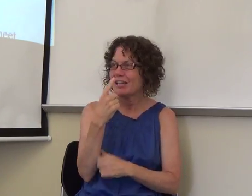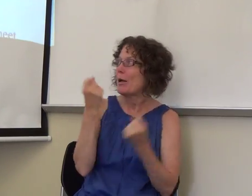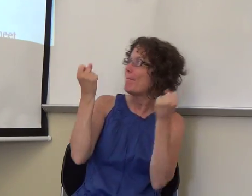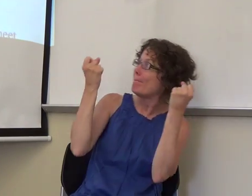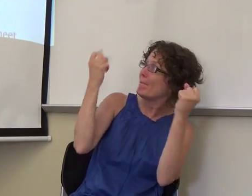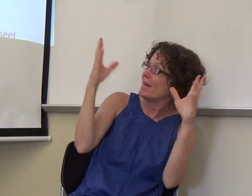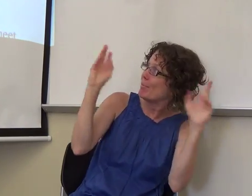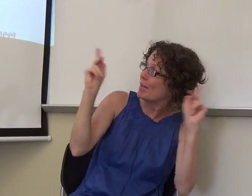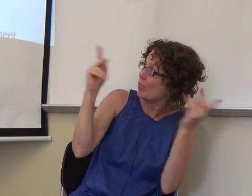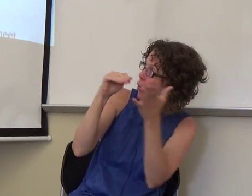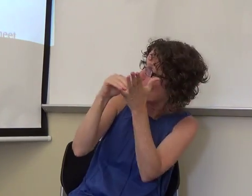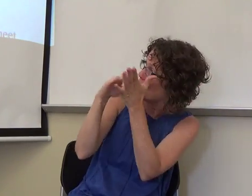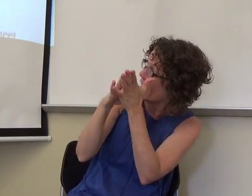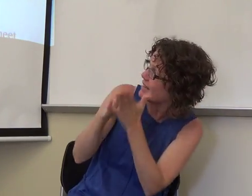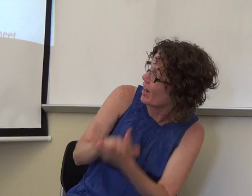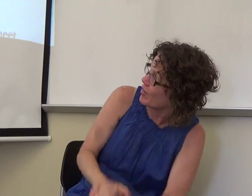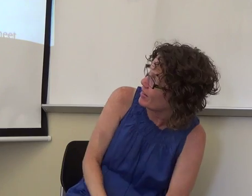Is that the definition of functional?